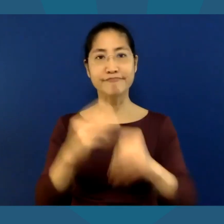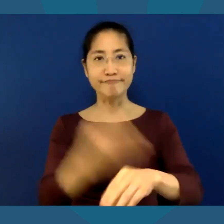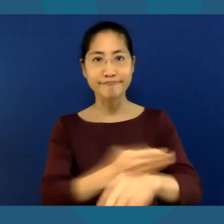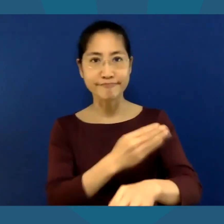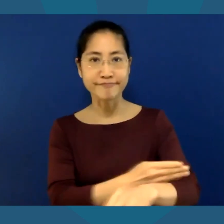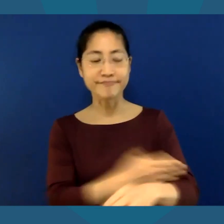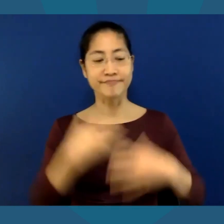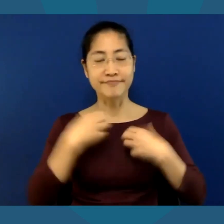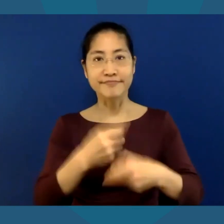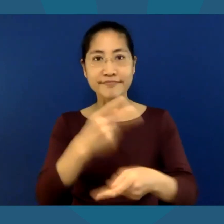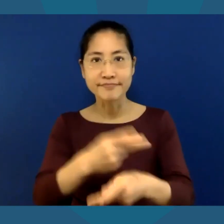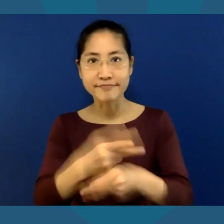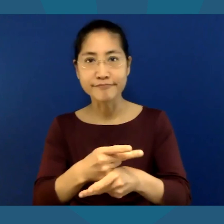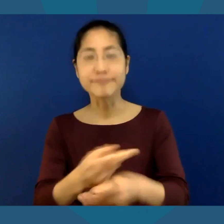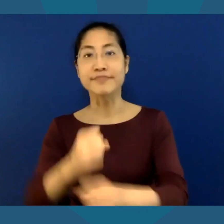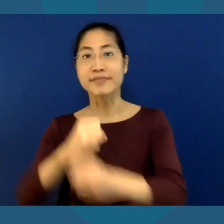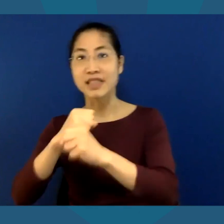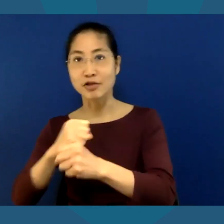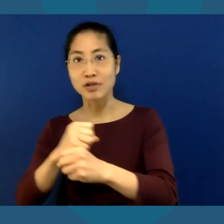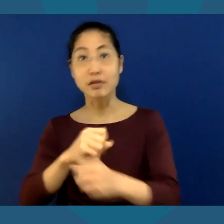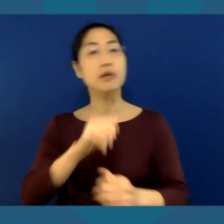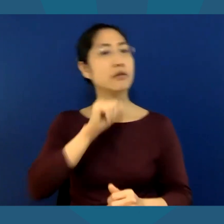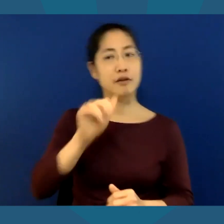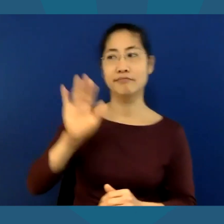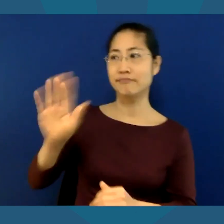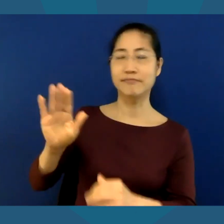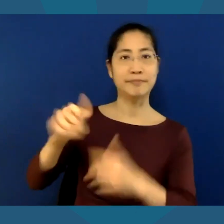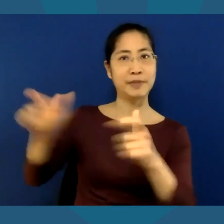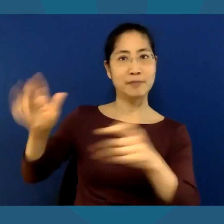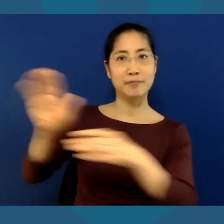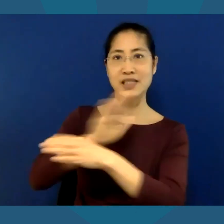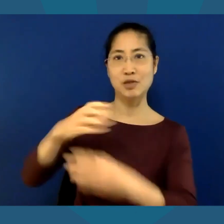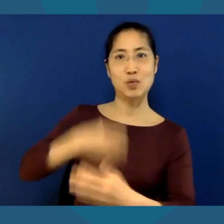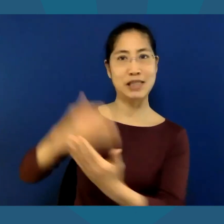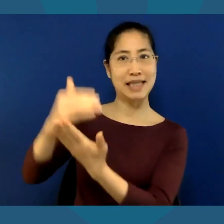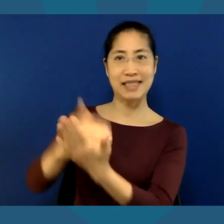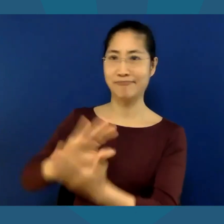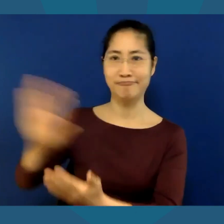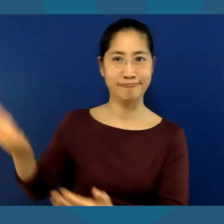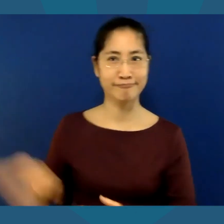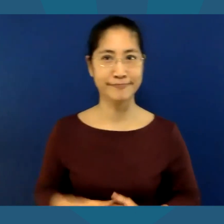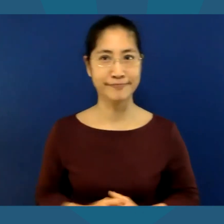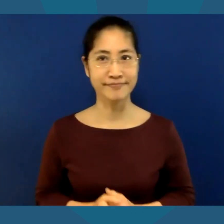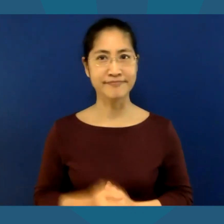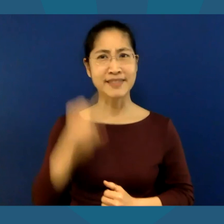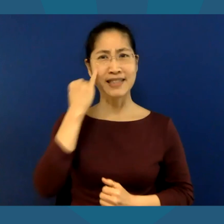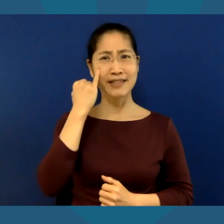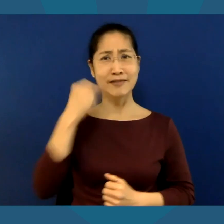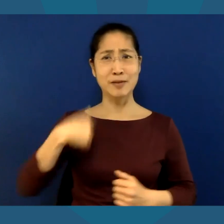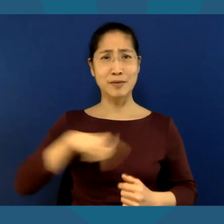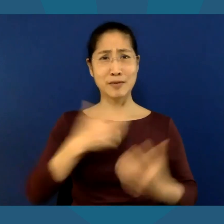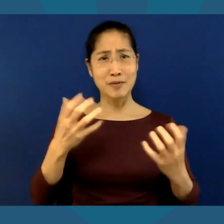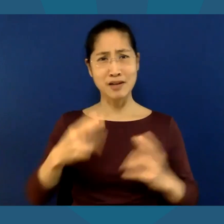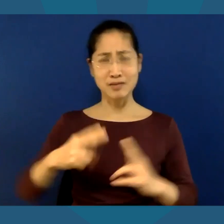education, infrastructure, healthcare, and security, and not the corporate wish